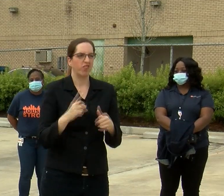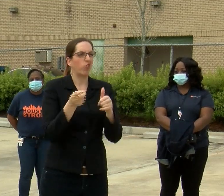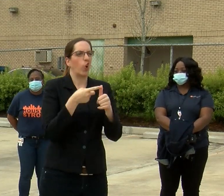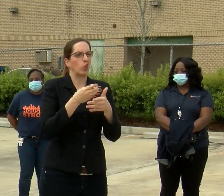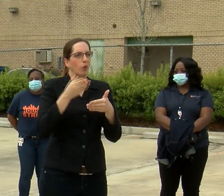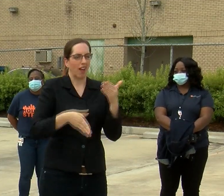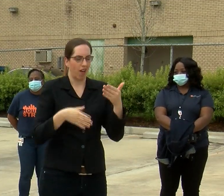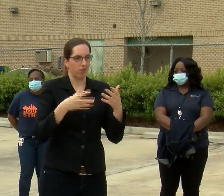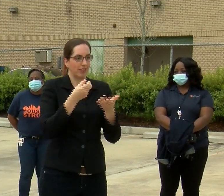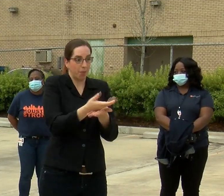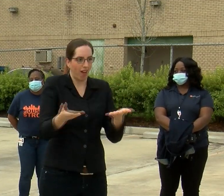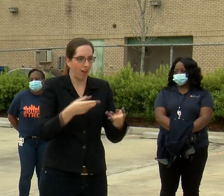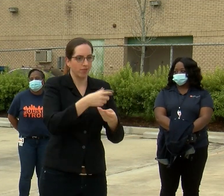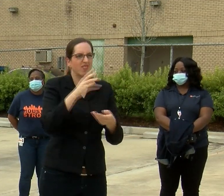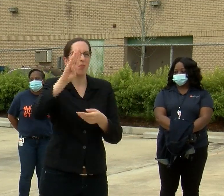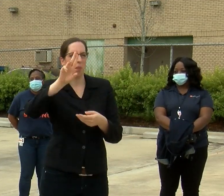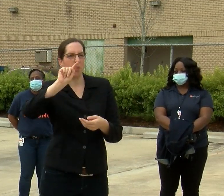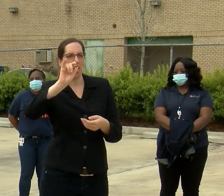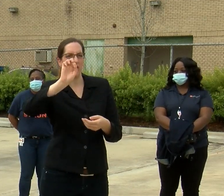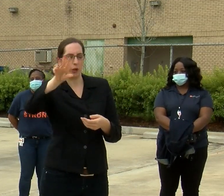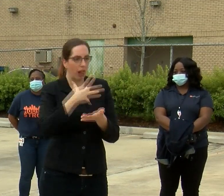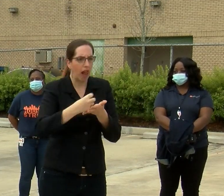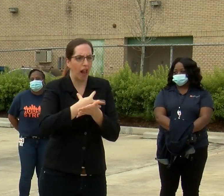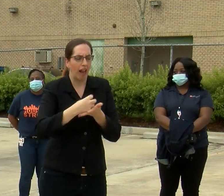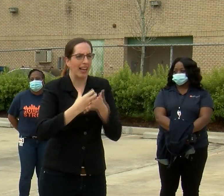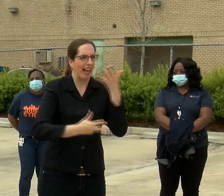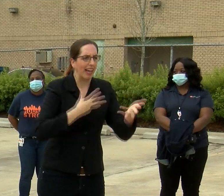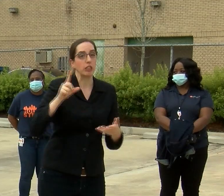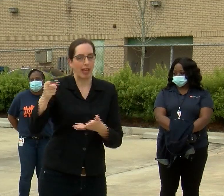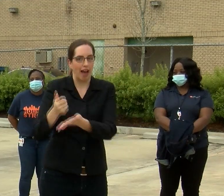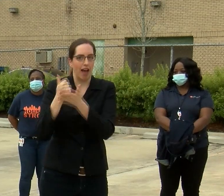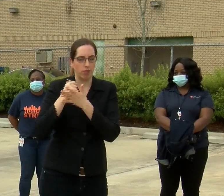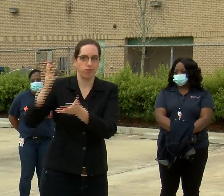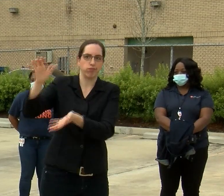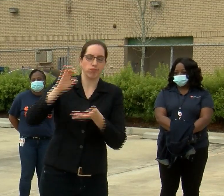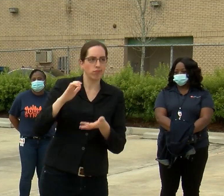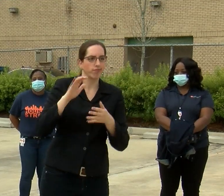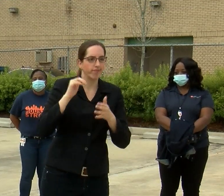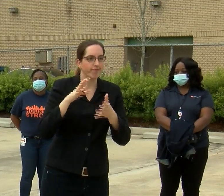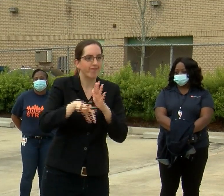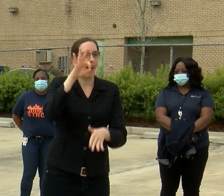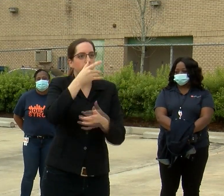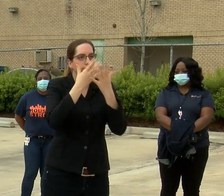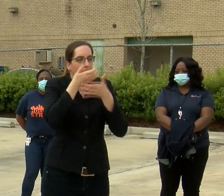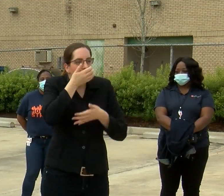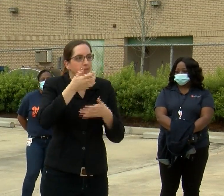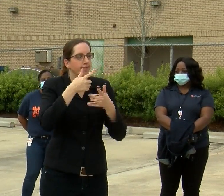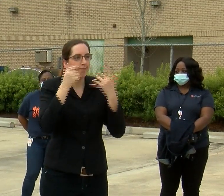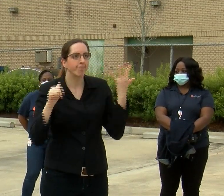out of supplies at Butler. He was able to help us access some masks. So I'm grateful for that help.